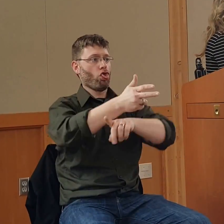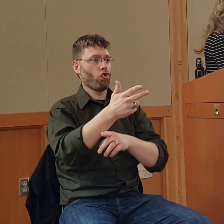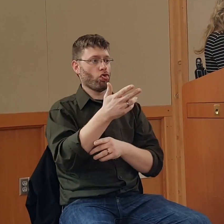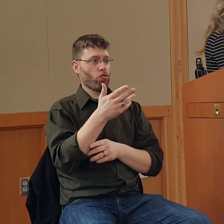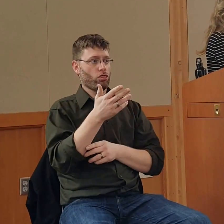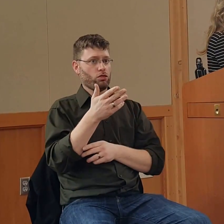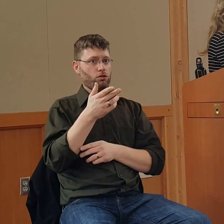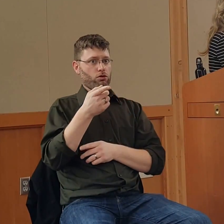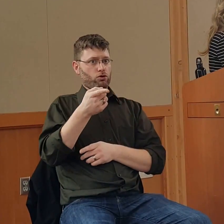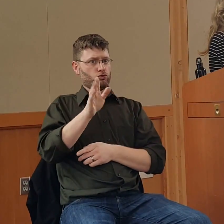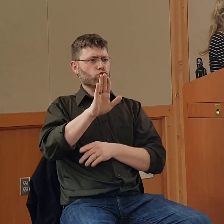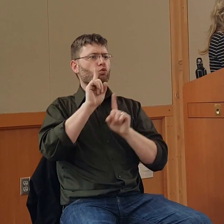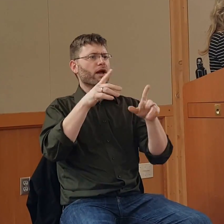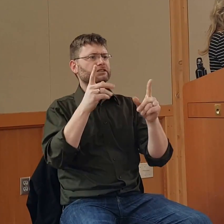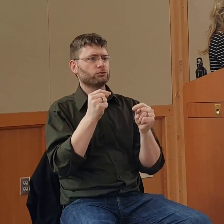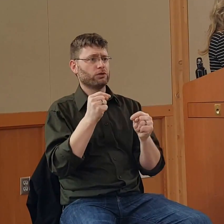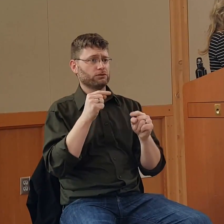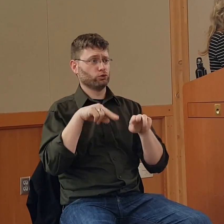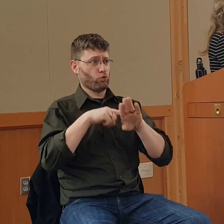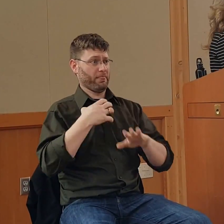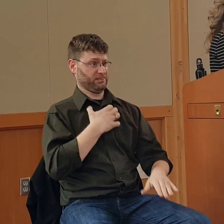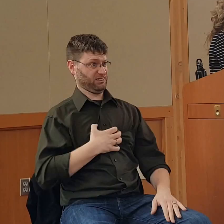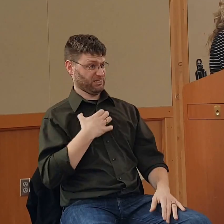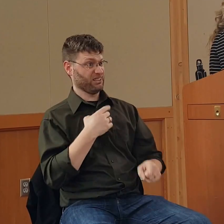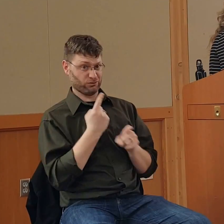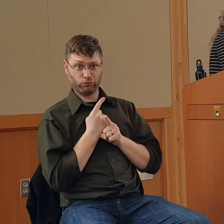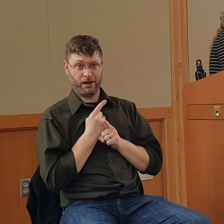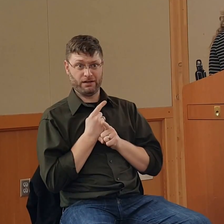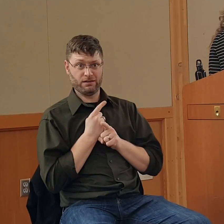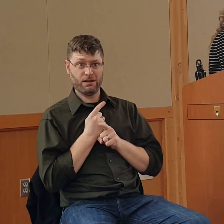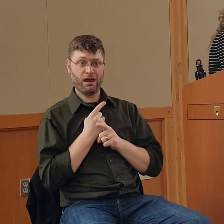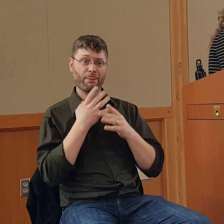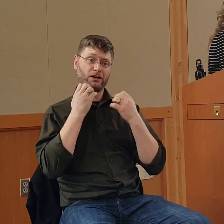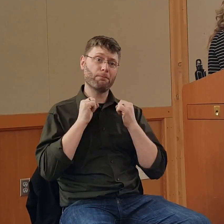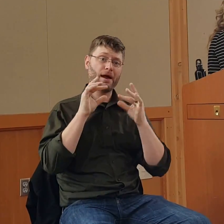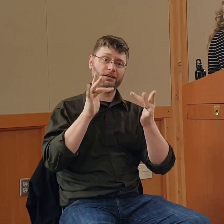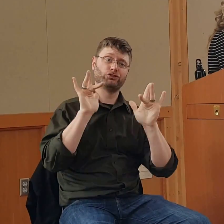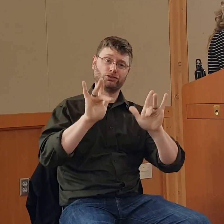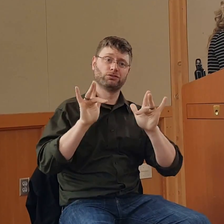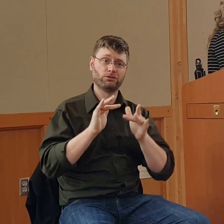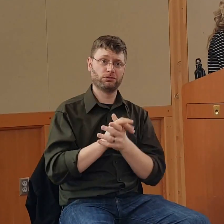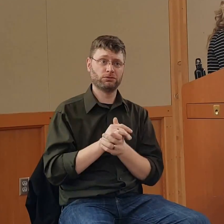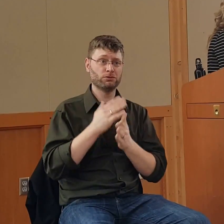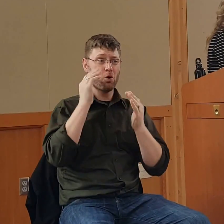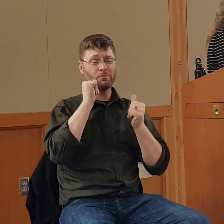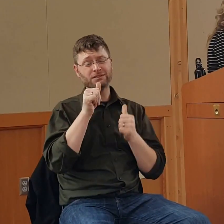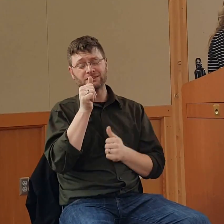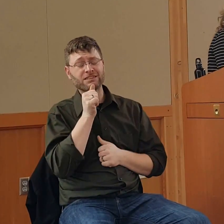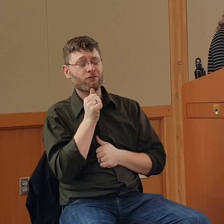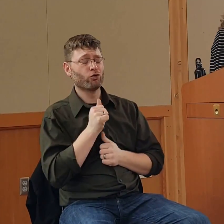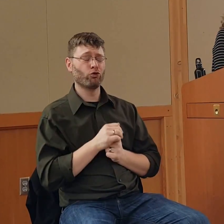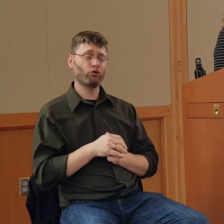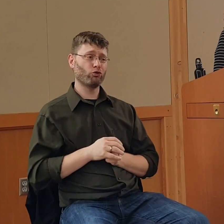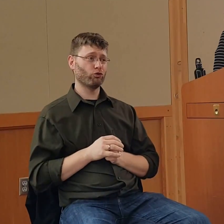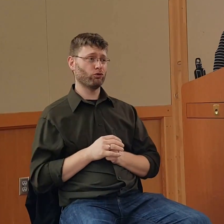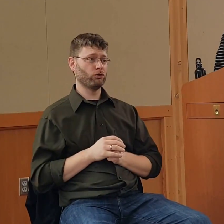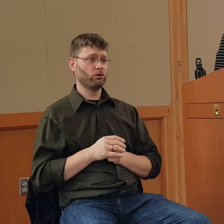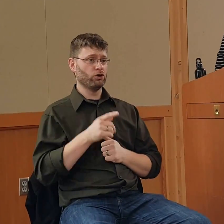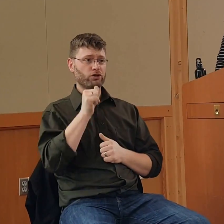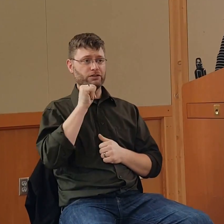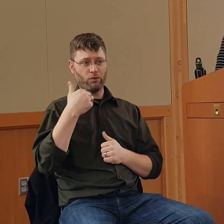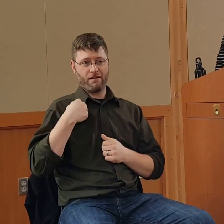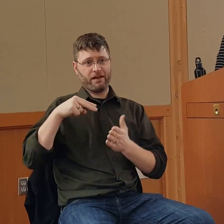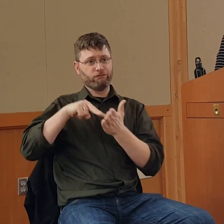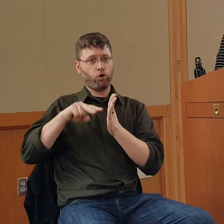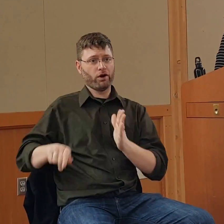our first reaction is usually disgust and then usually compassion, right? We hope they didn't suffer. We don't take out our forks and